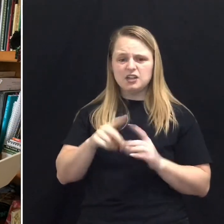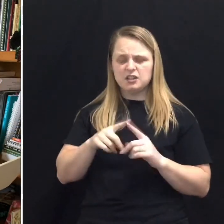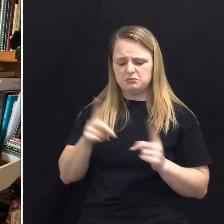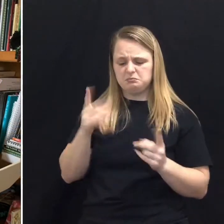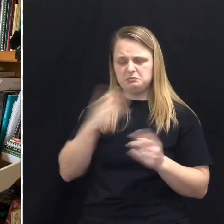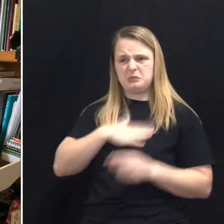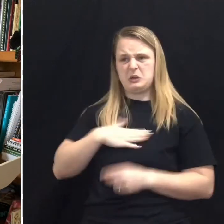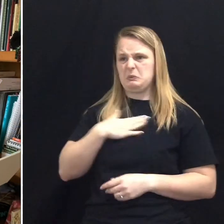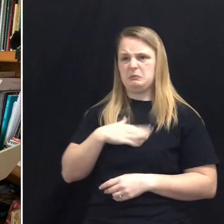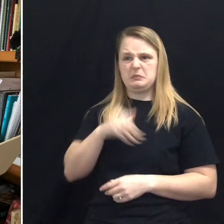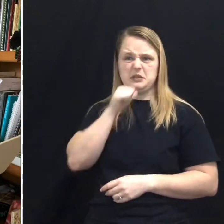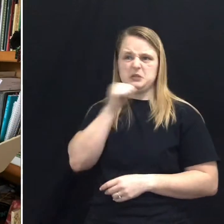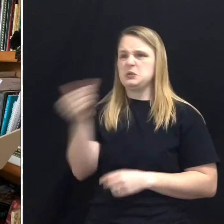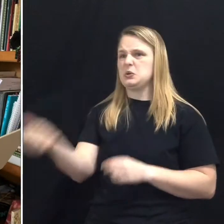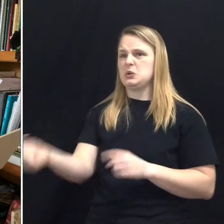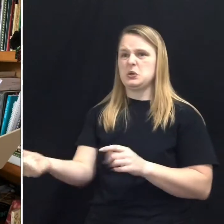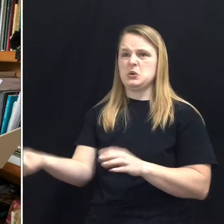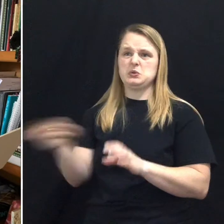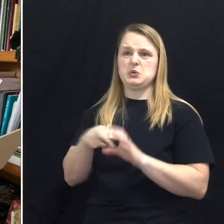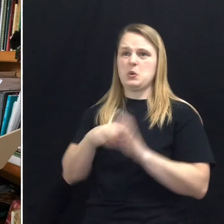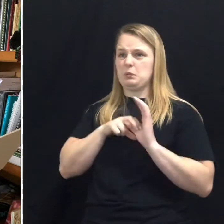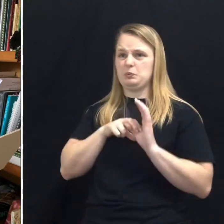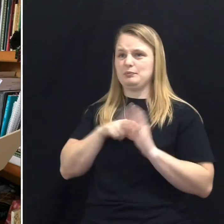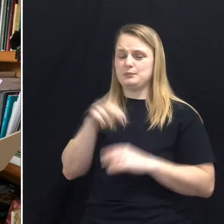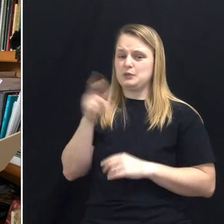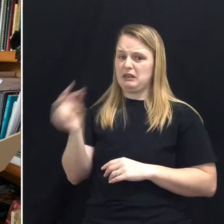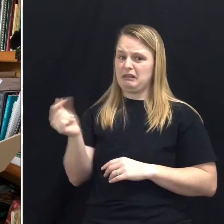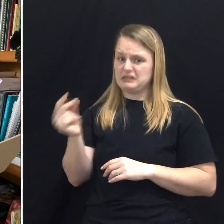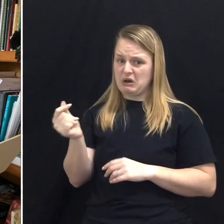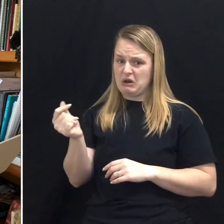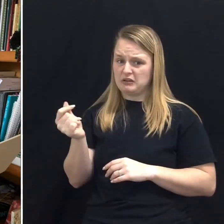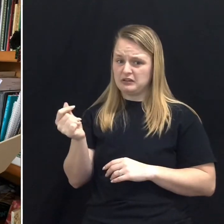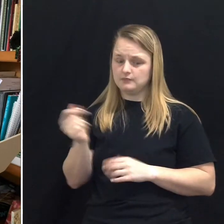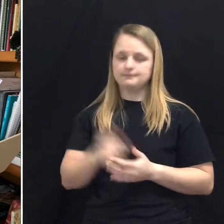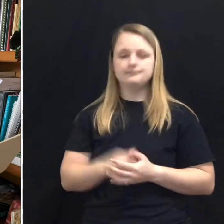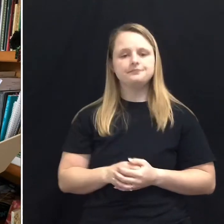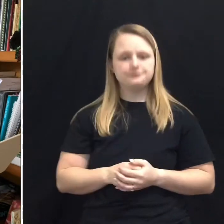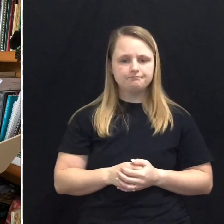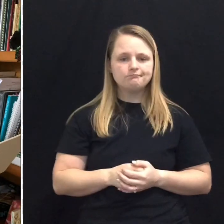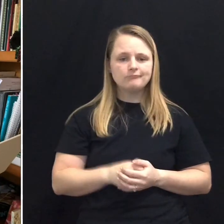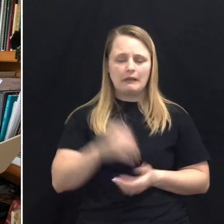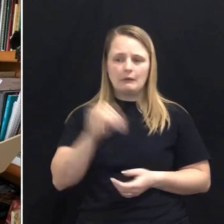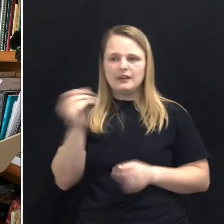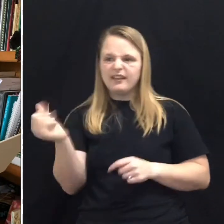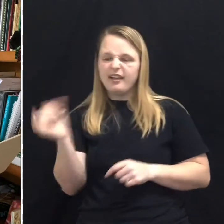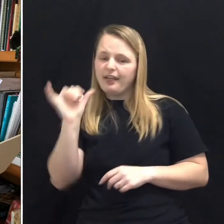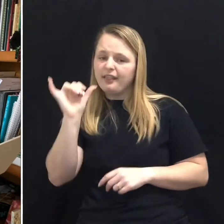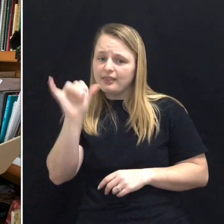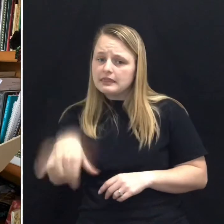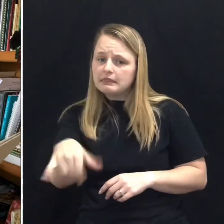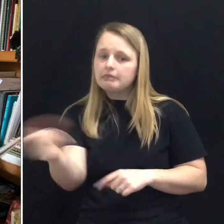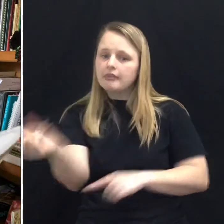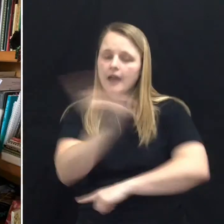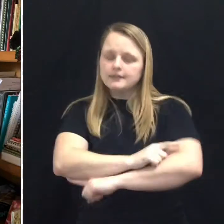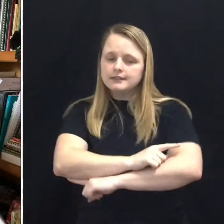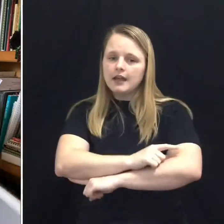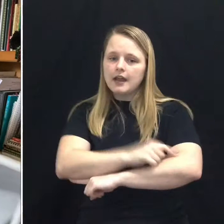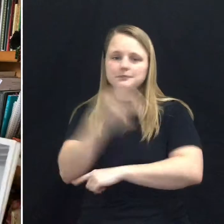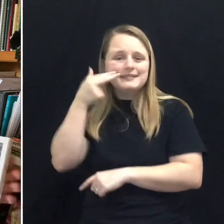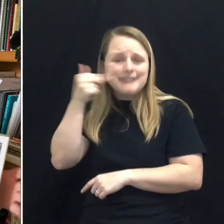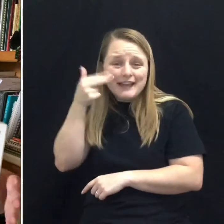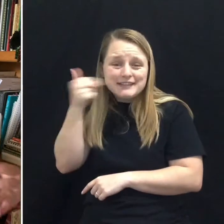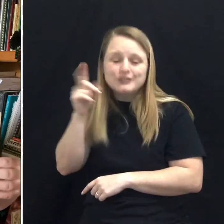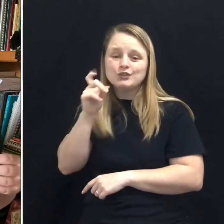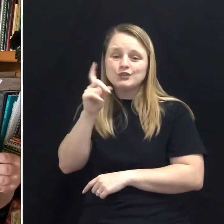at home. On the day of her visit, Miss Hester asked young Alan Mitz to stay with Fritz and to